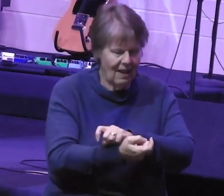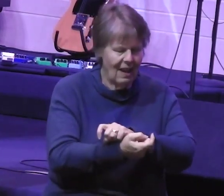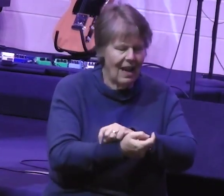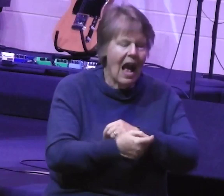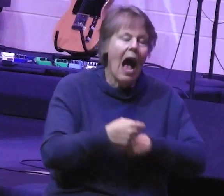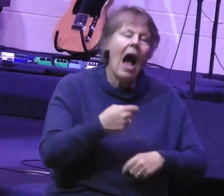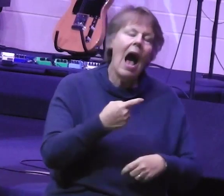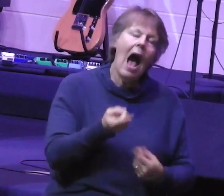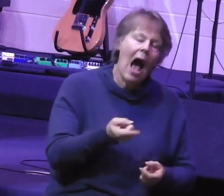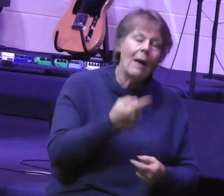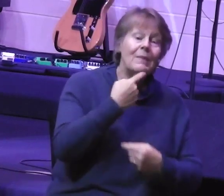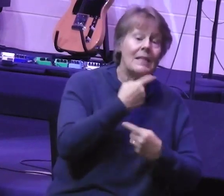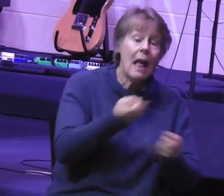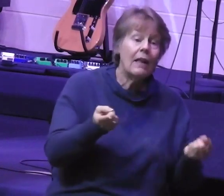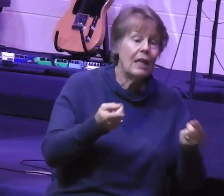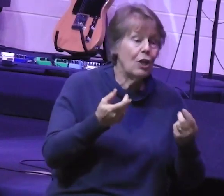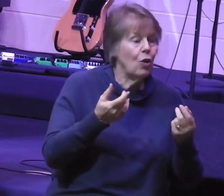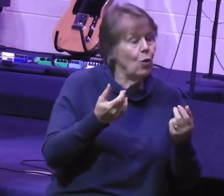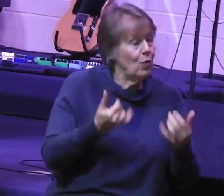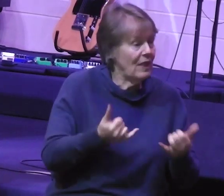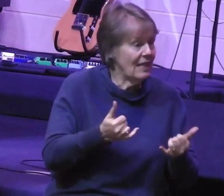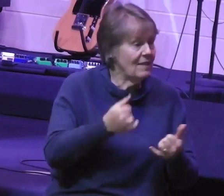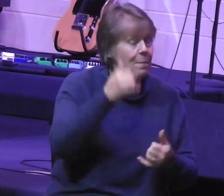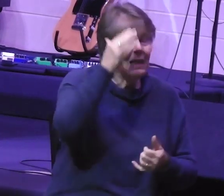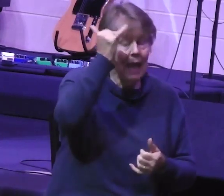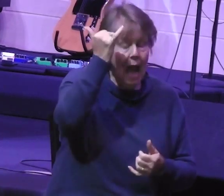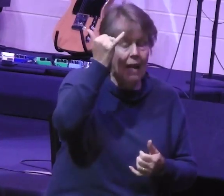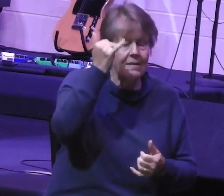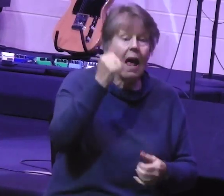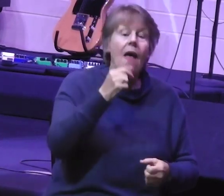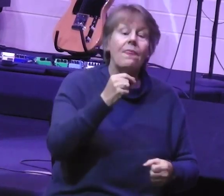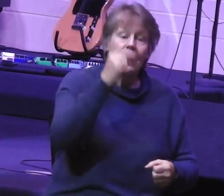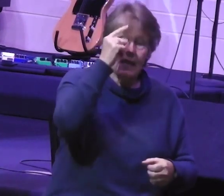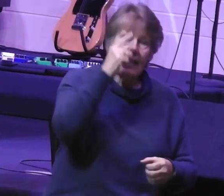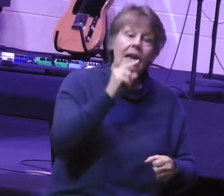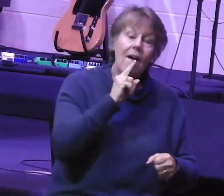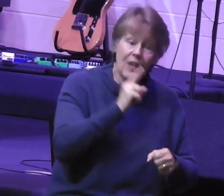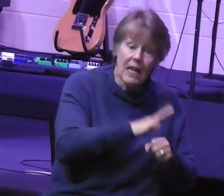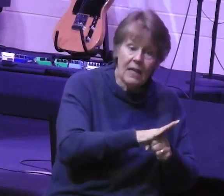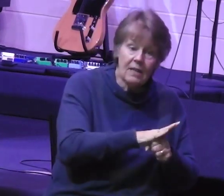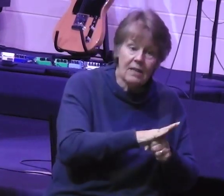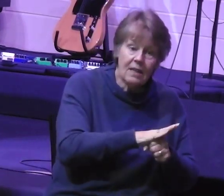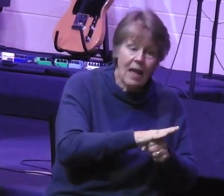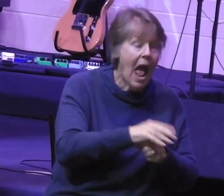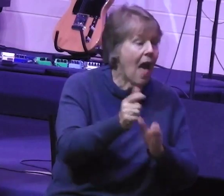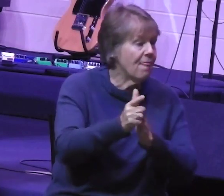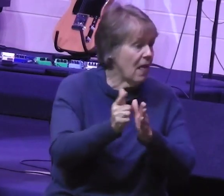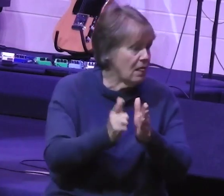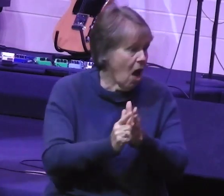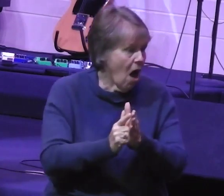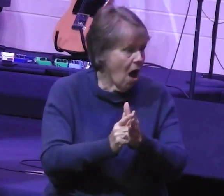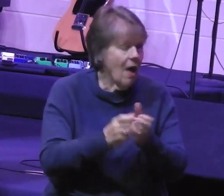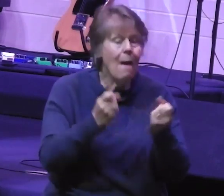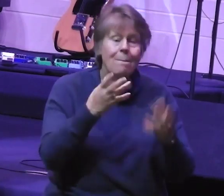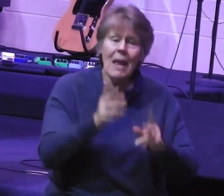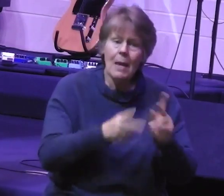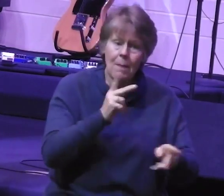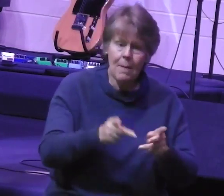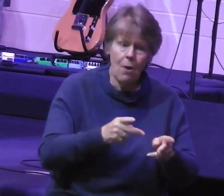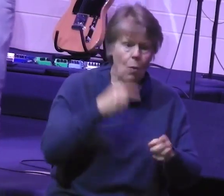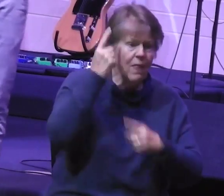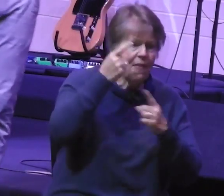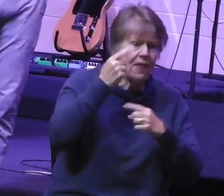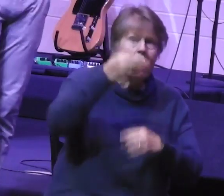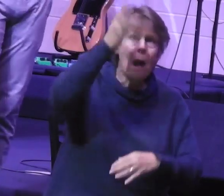the covenant and with it the law today, what I want to bring up is the way that I think for many people, when they think about God, when they think